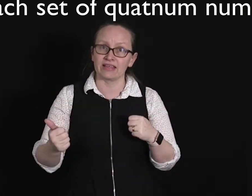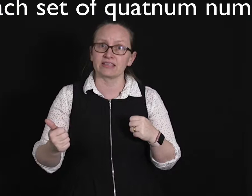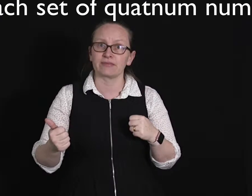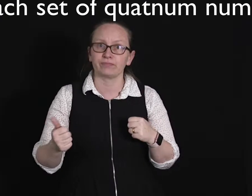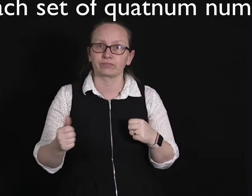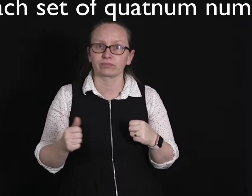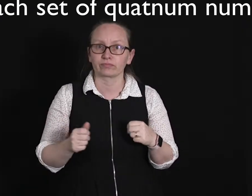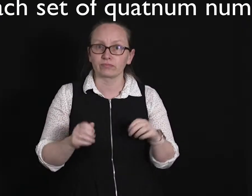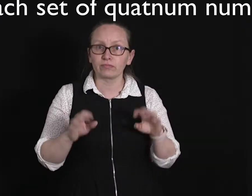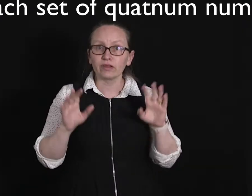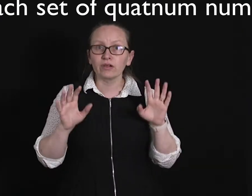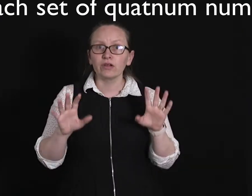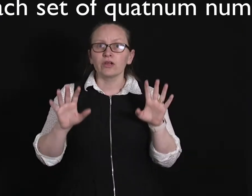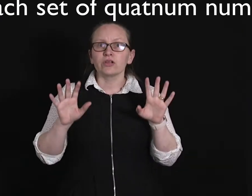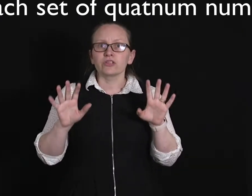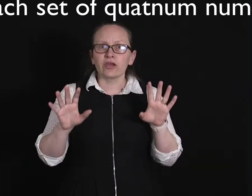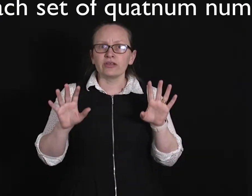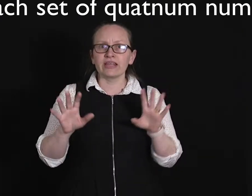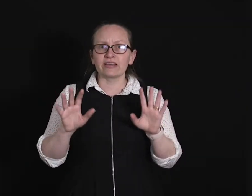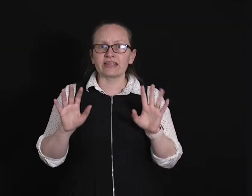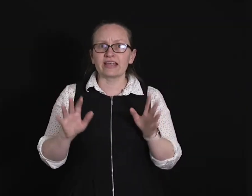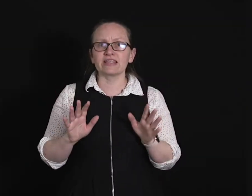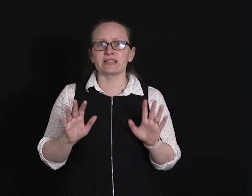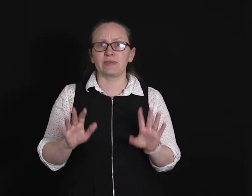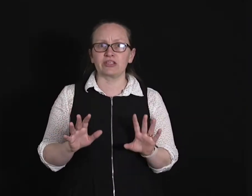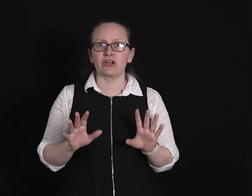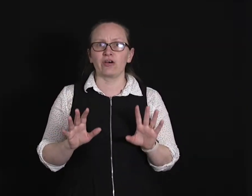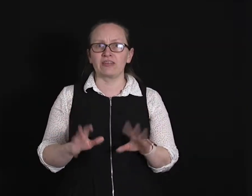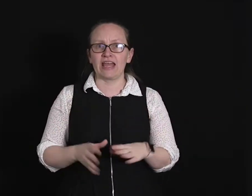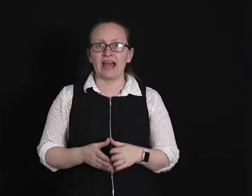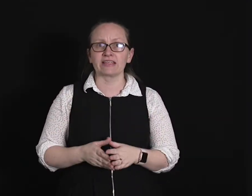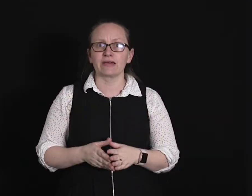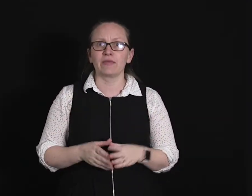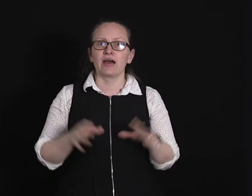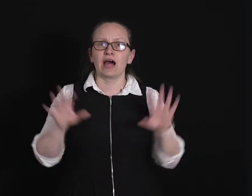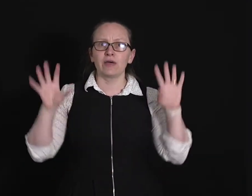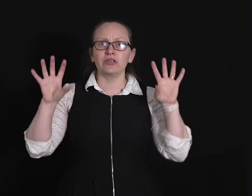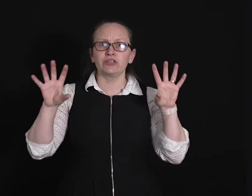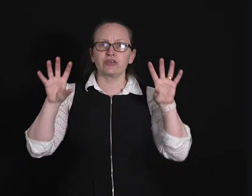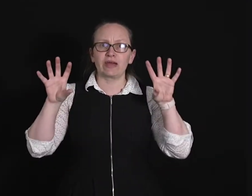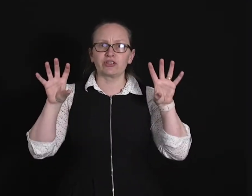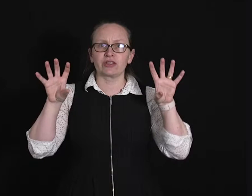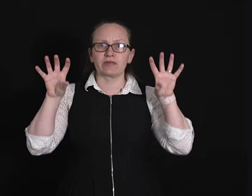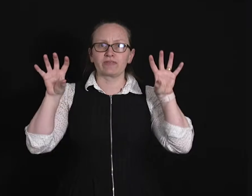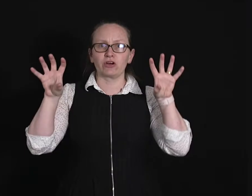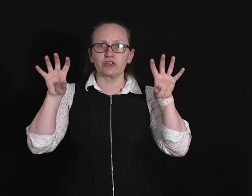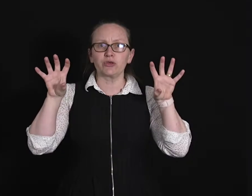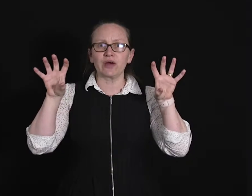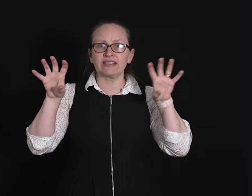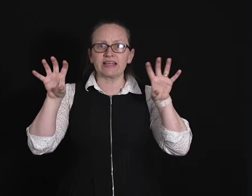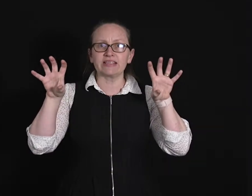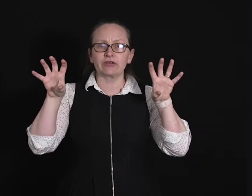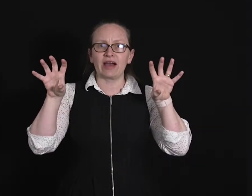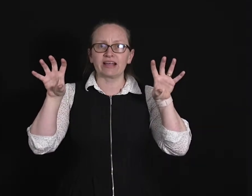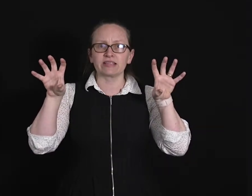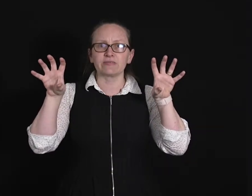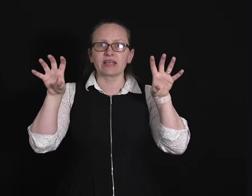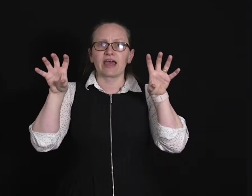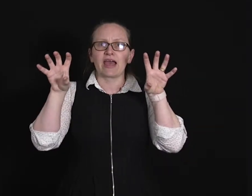MS. So now, taking this picture of the atom, I want you to imagine that we've got two identical atoms and